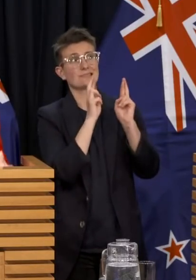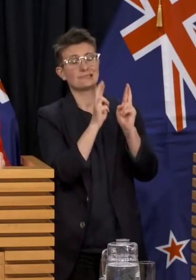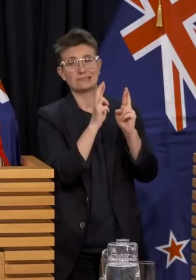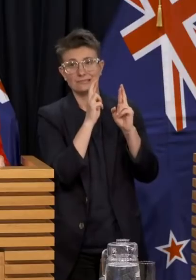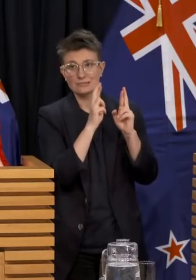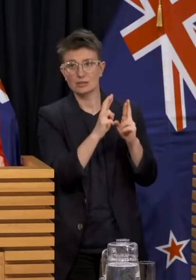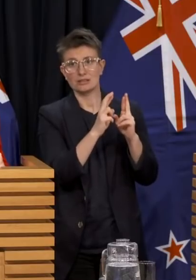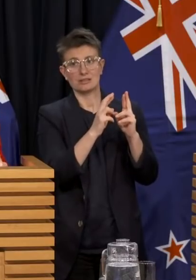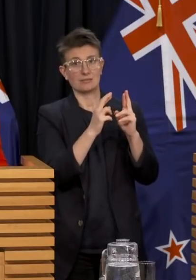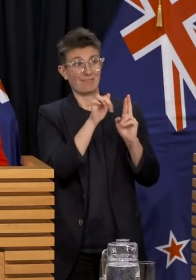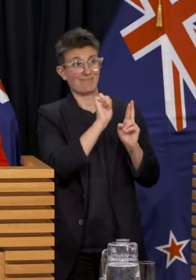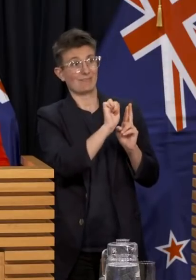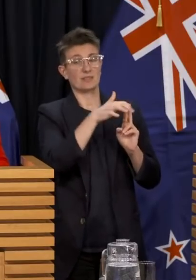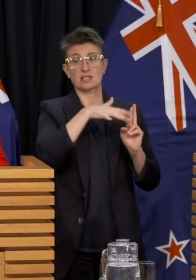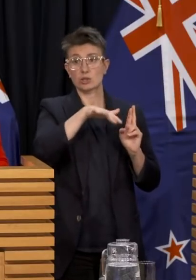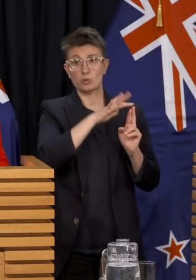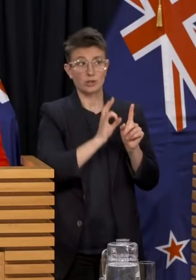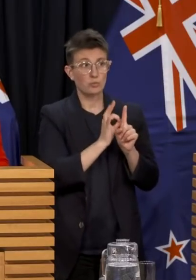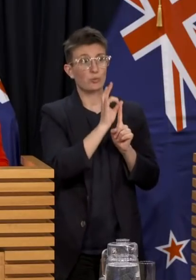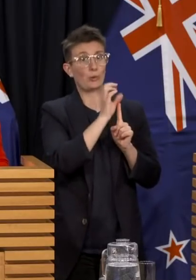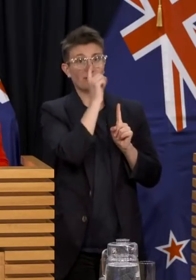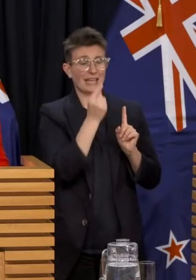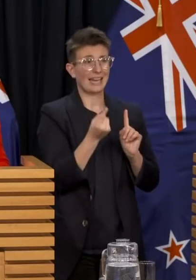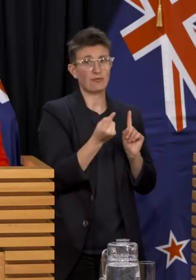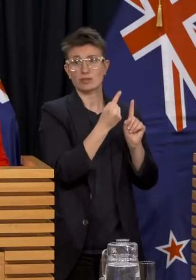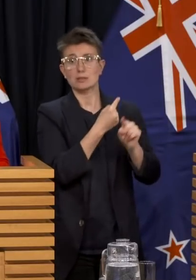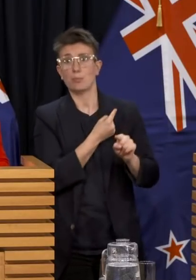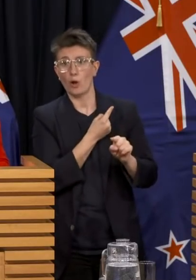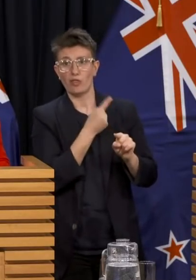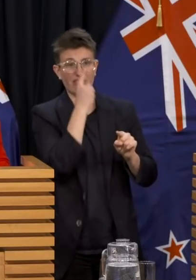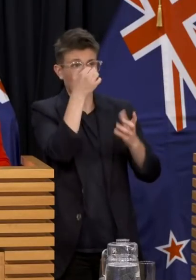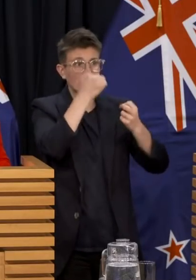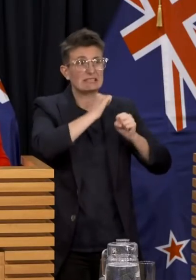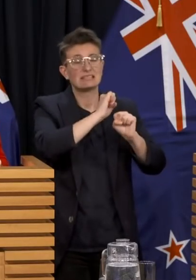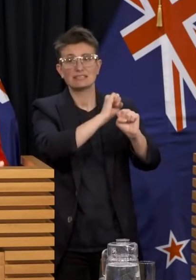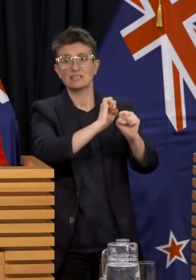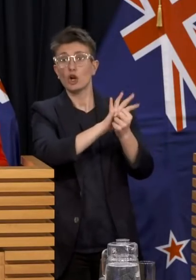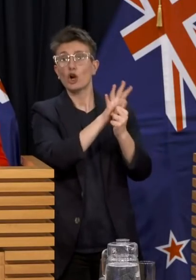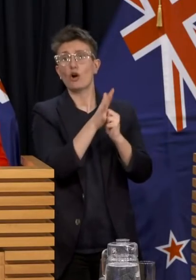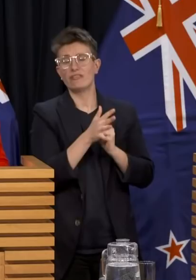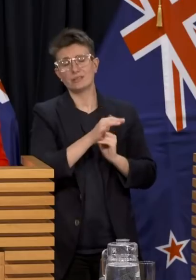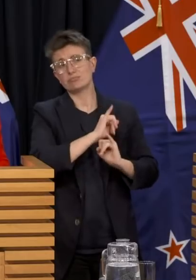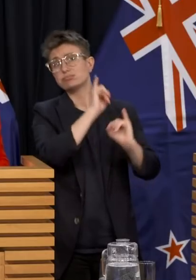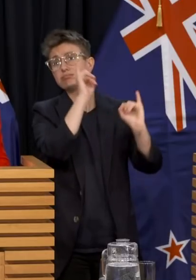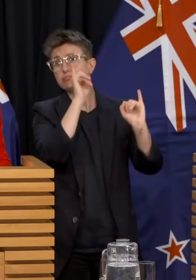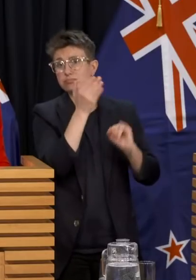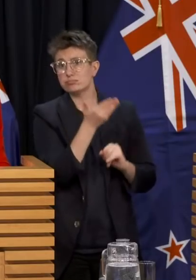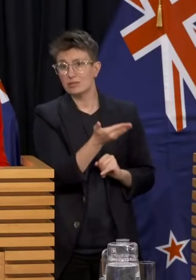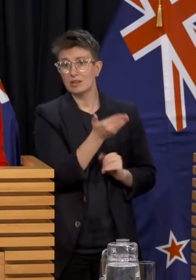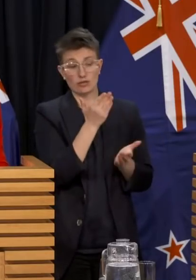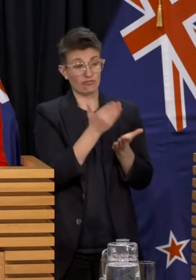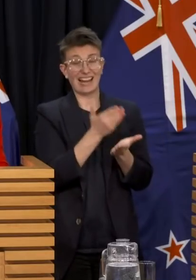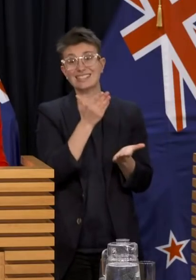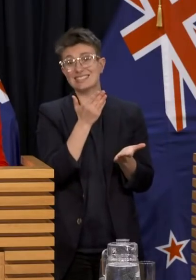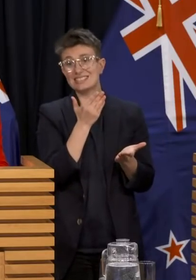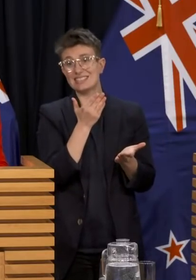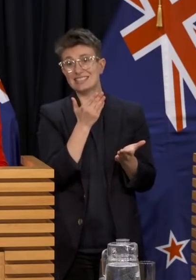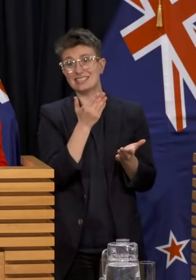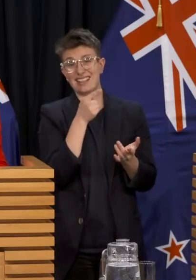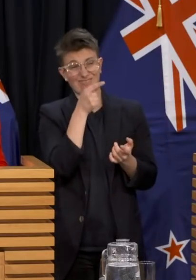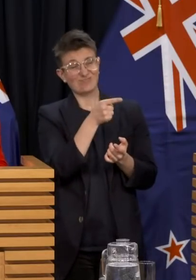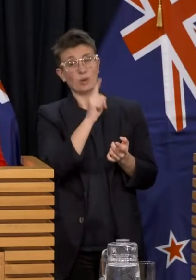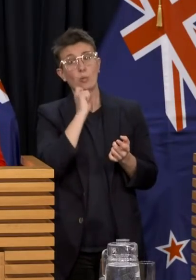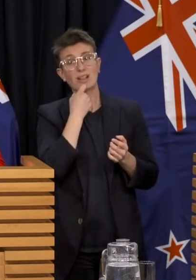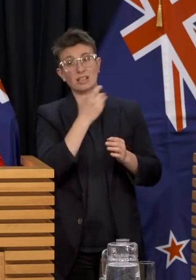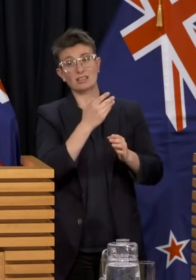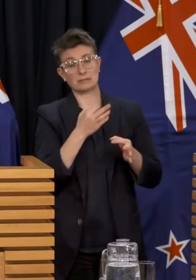best as they continue to combat what is a devastating situation. But I think the reality for both of us is that this is going to slow things